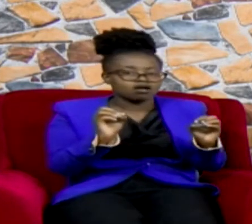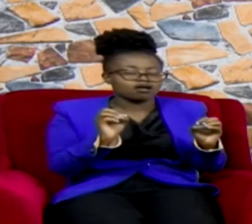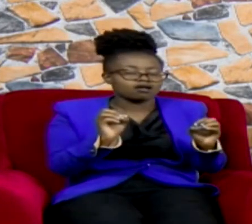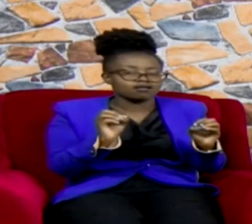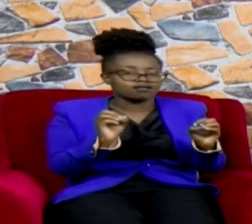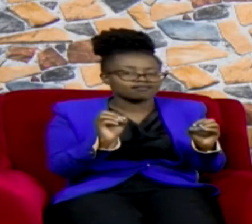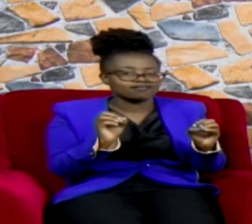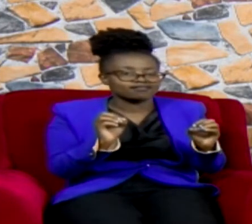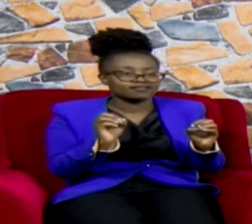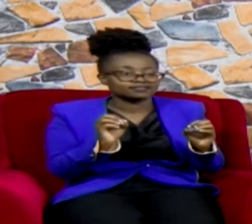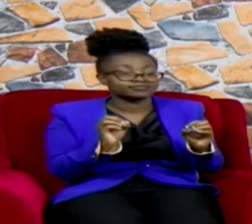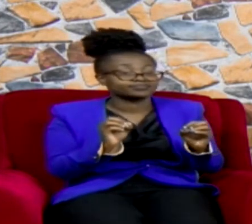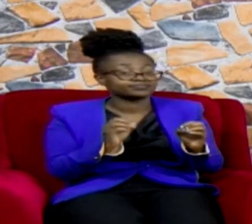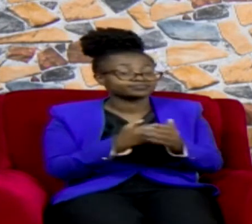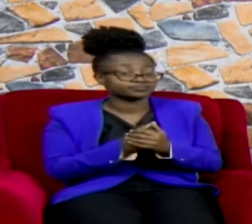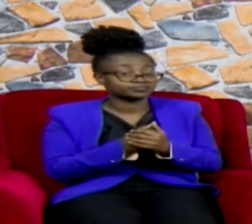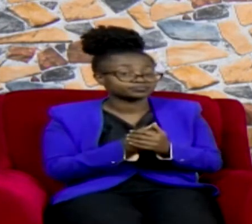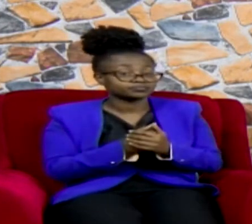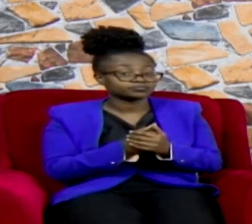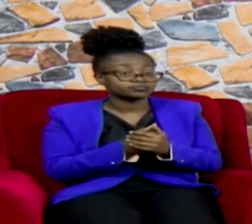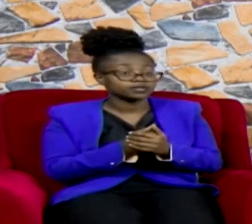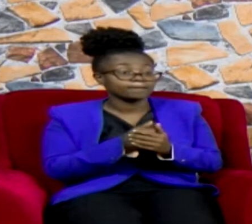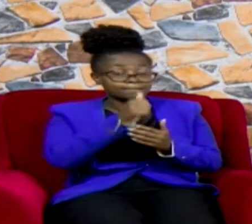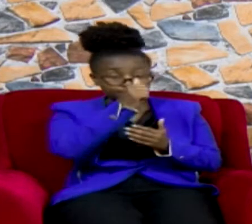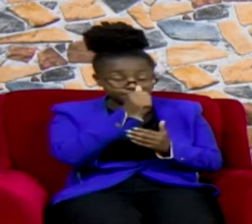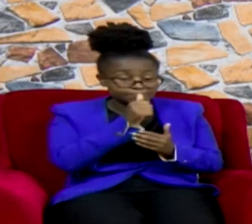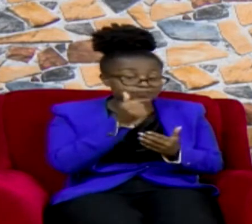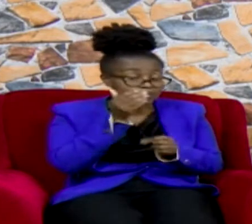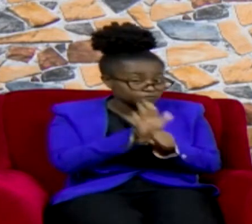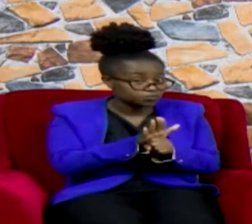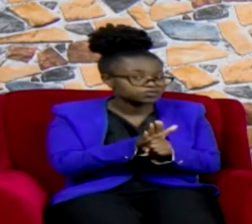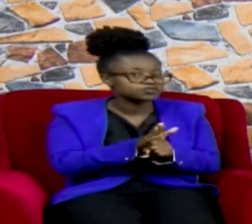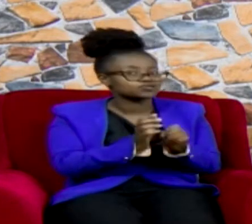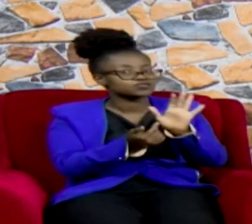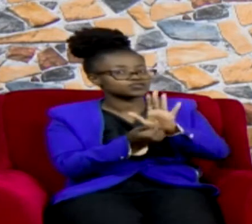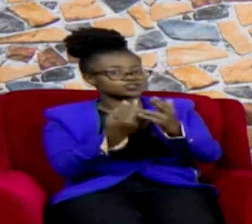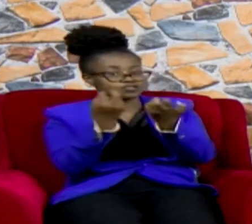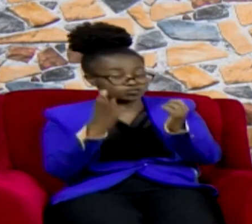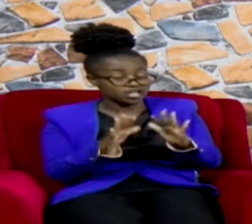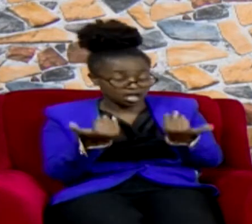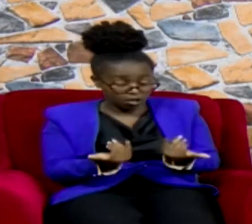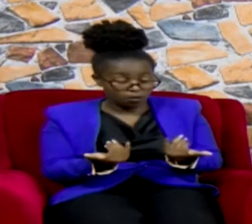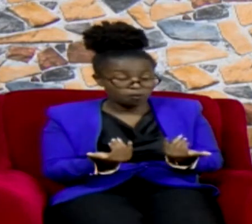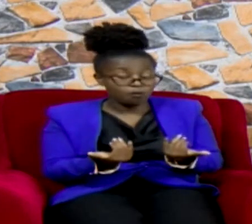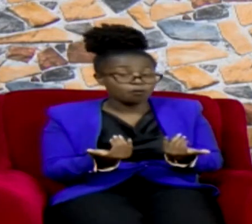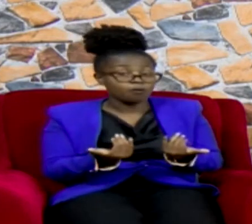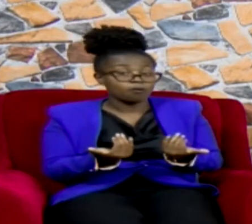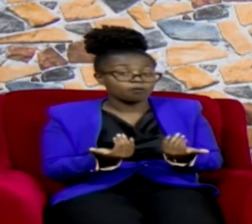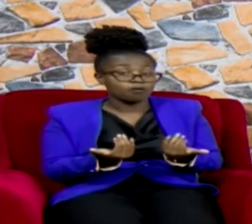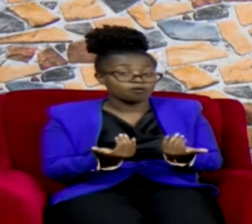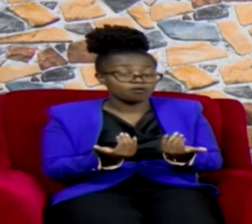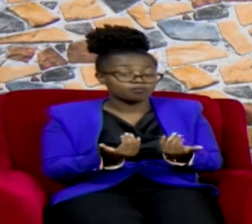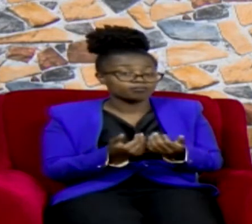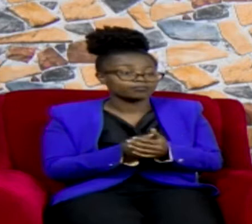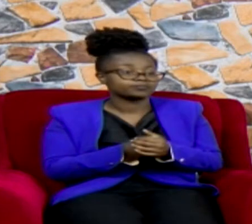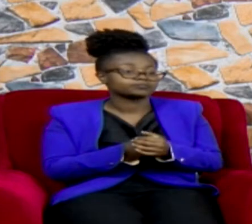Okay. Yes. So now I promise to show the viewers how we can train the question words. Yes, that's true.